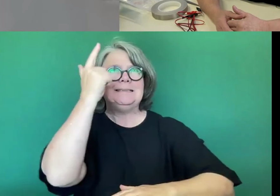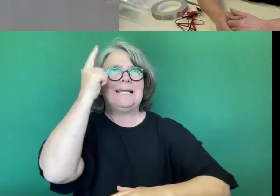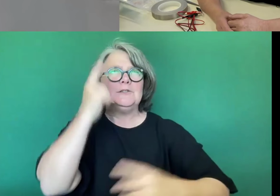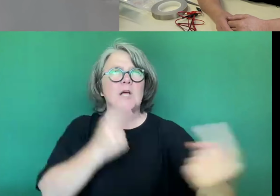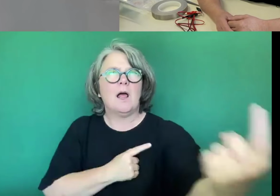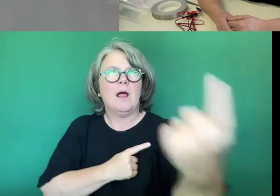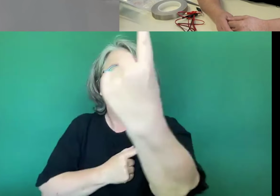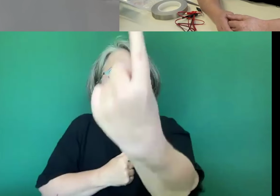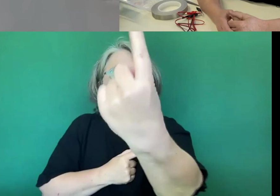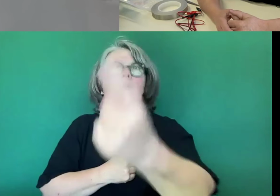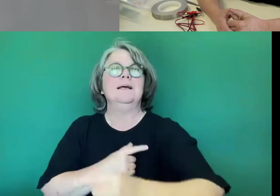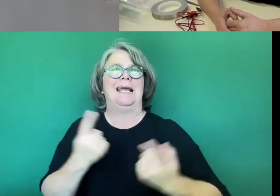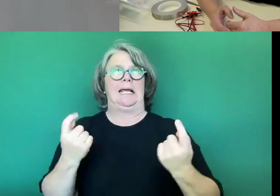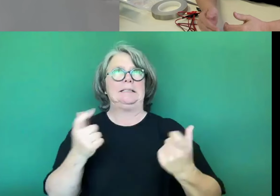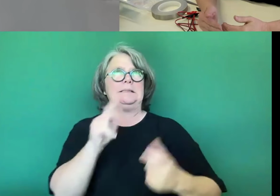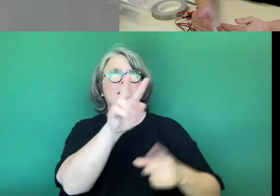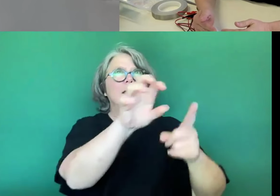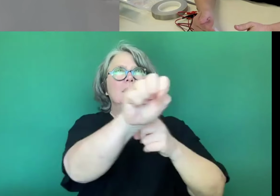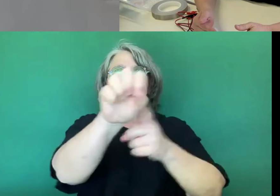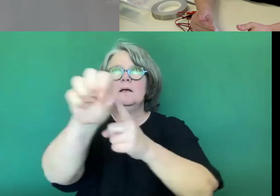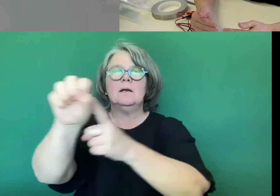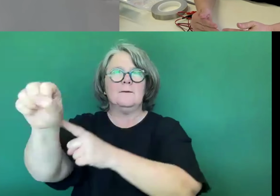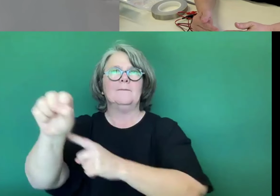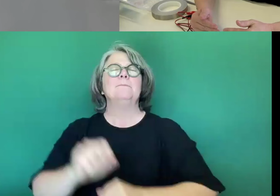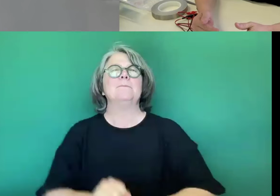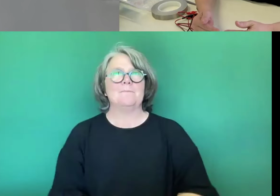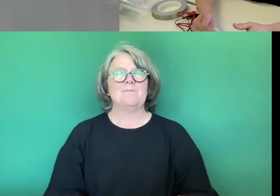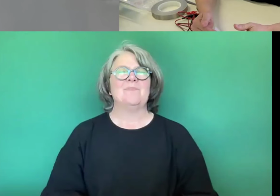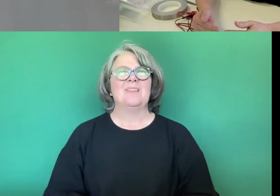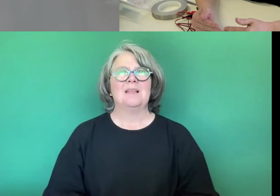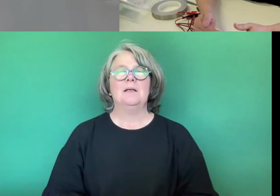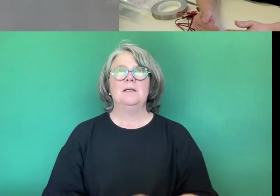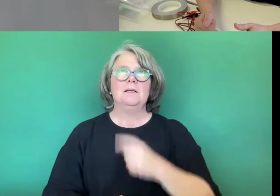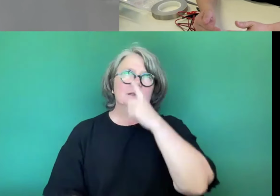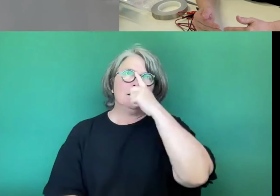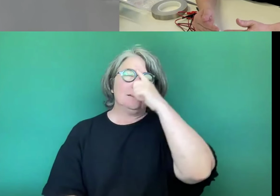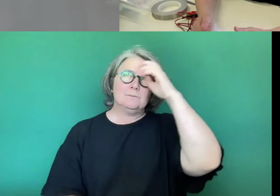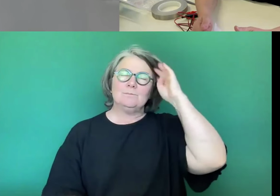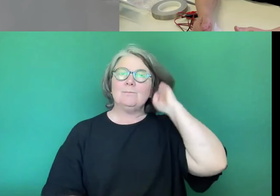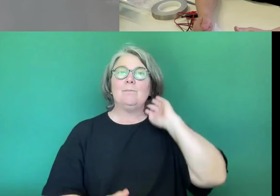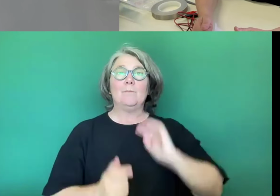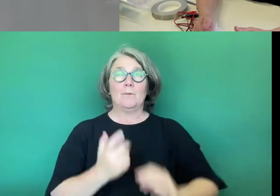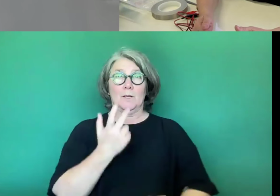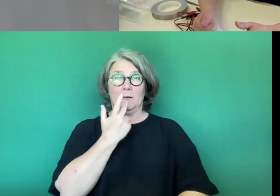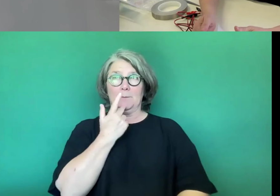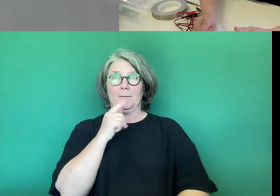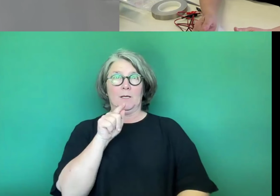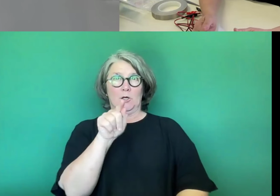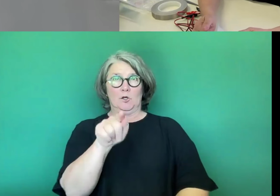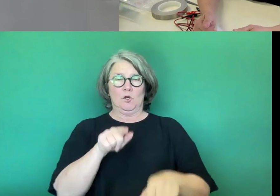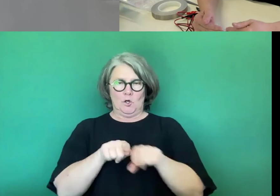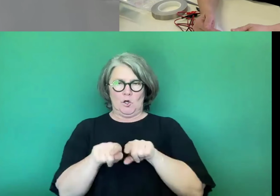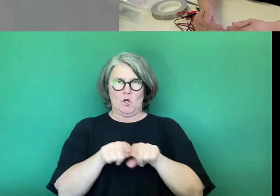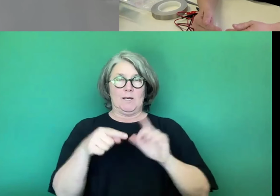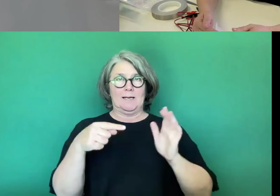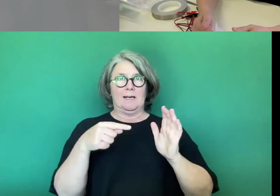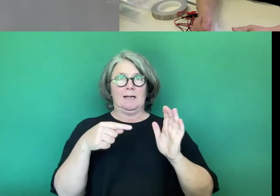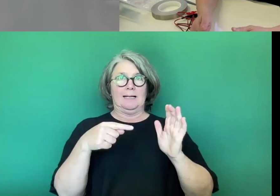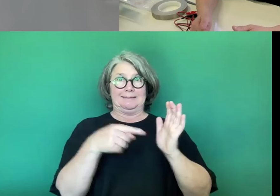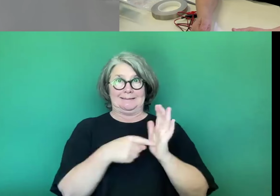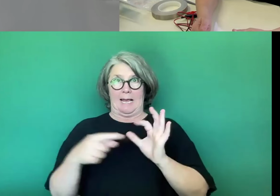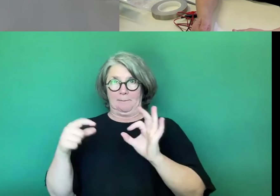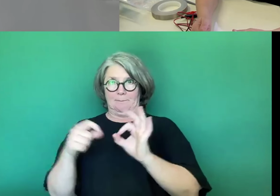The other thing we use is differential repetition. So what we'll do today is if you learn the basic TapeBlock technique, it